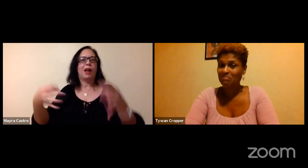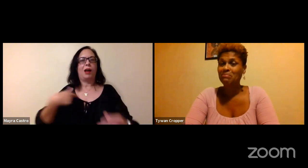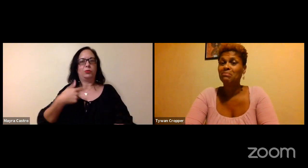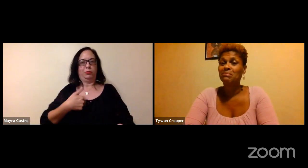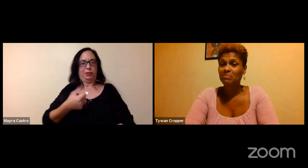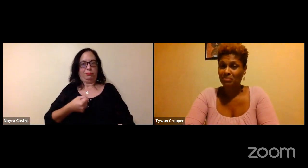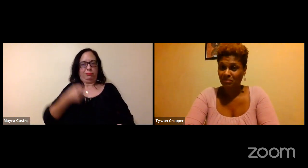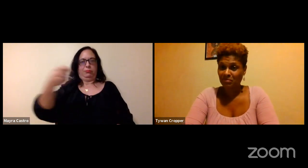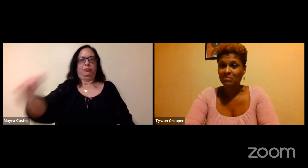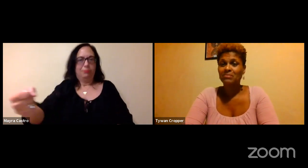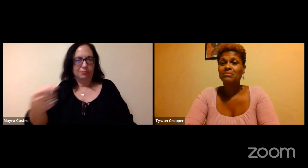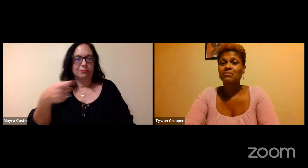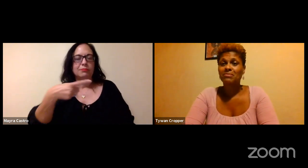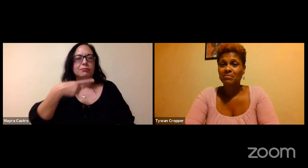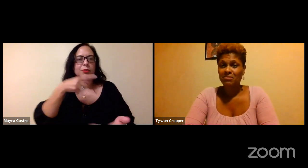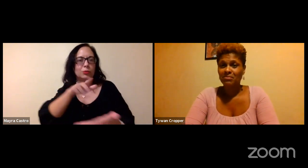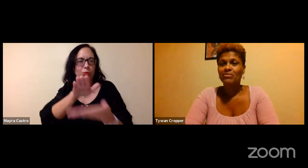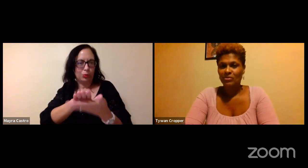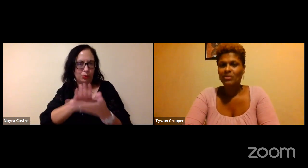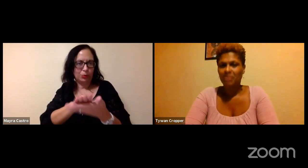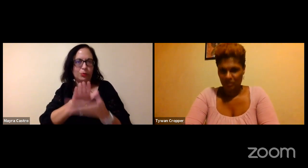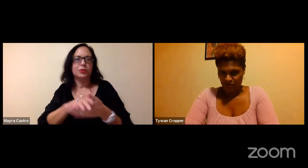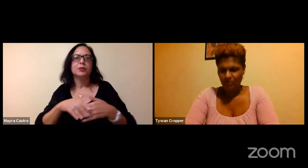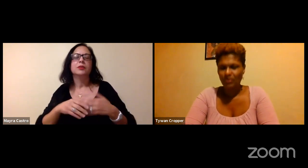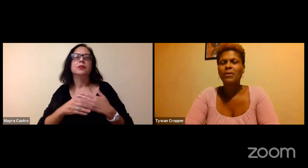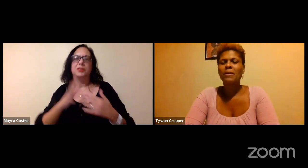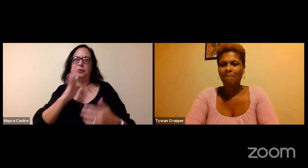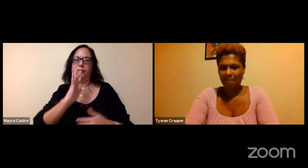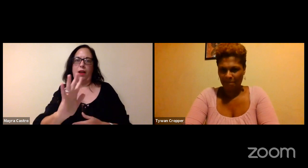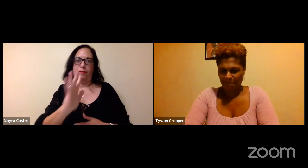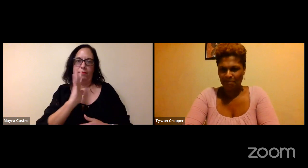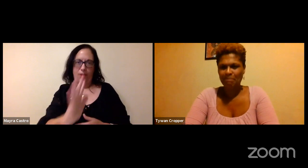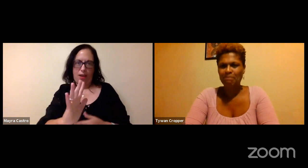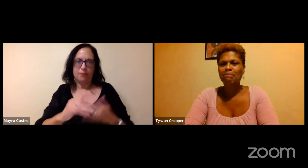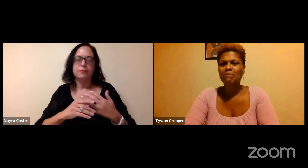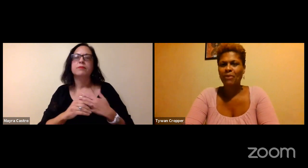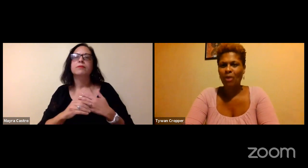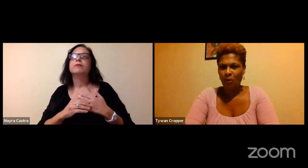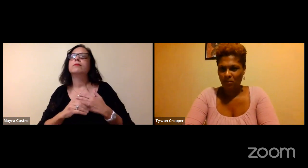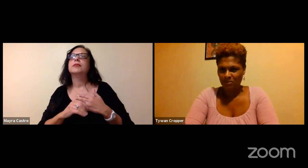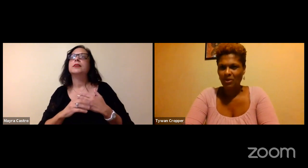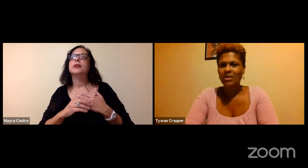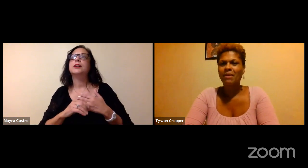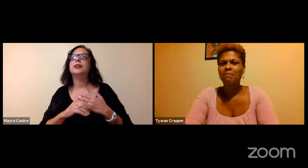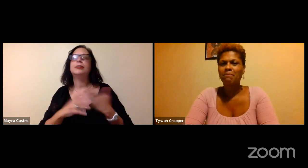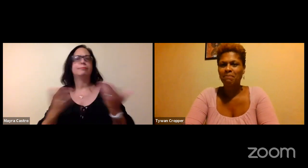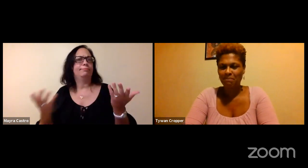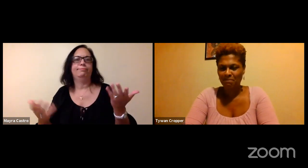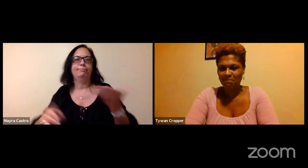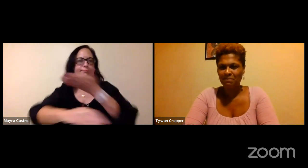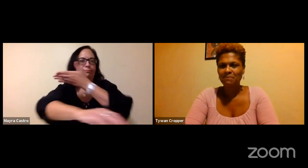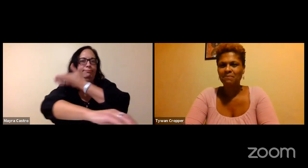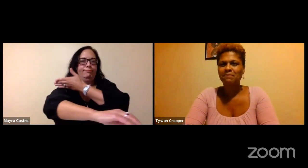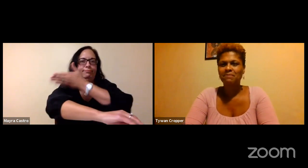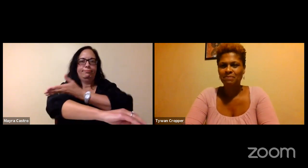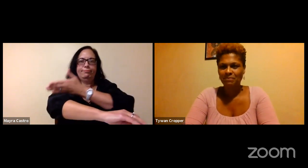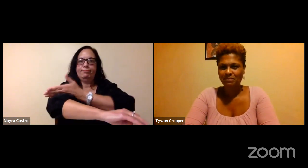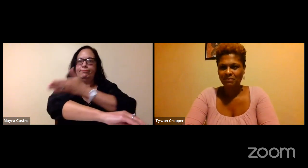deaf, and there were no interpreters. So I was actually placed in a public school when I was around 5.